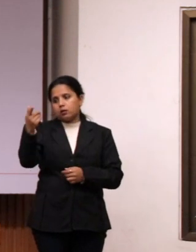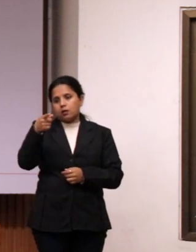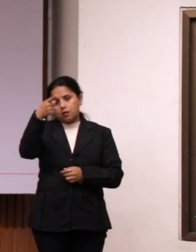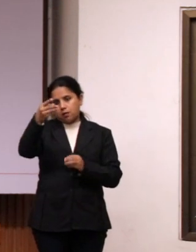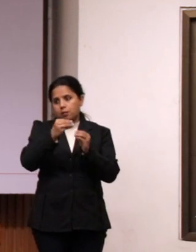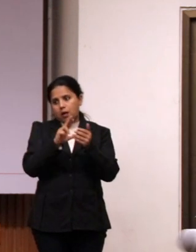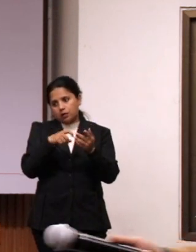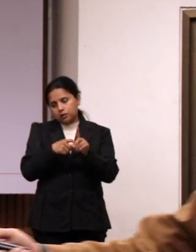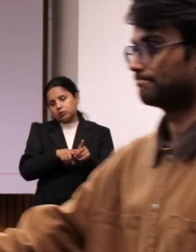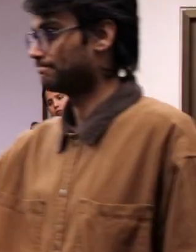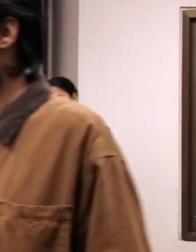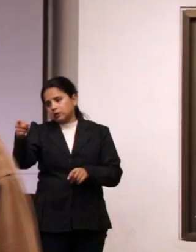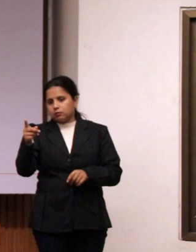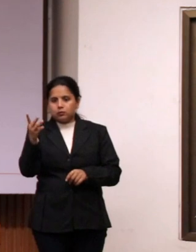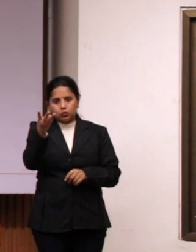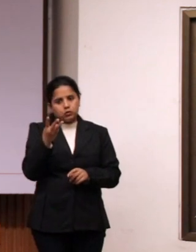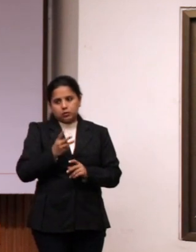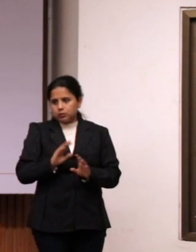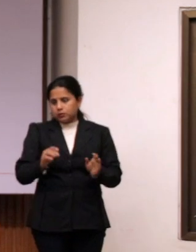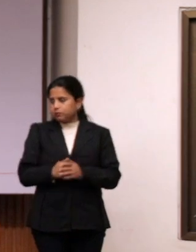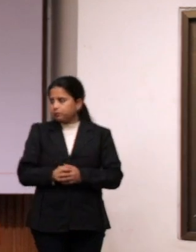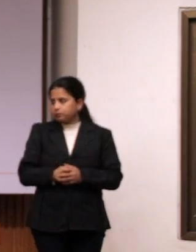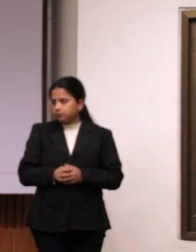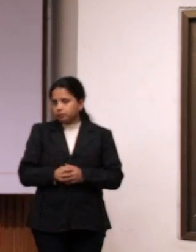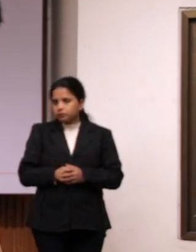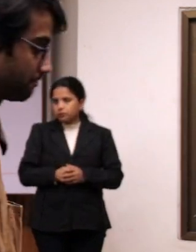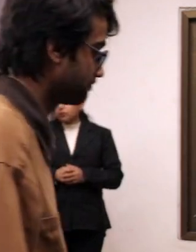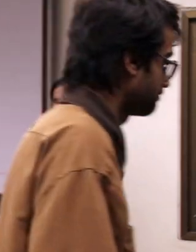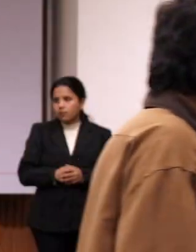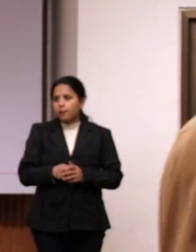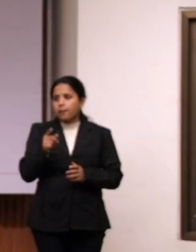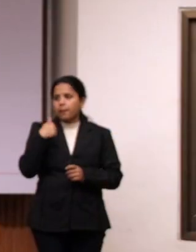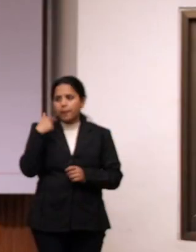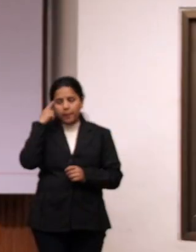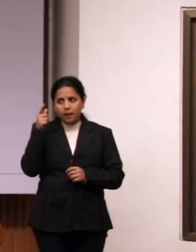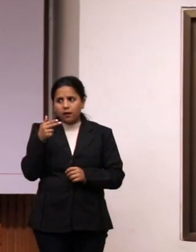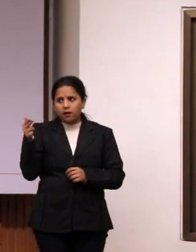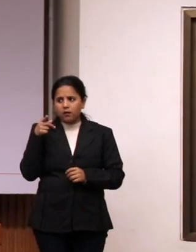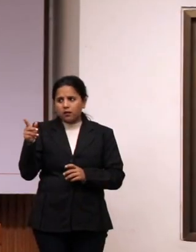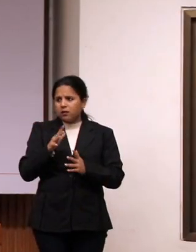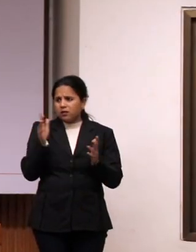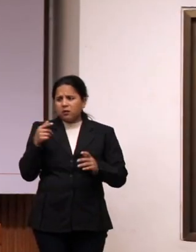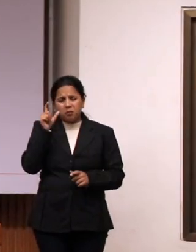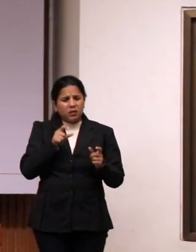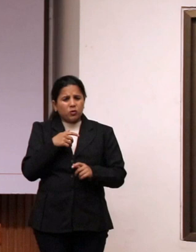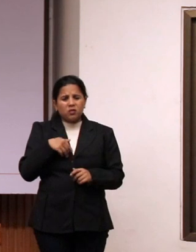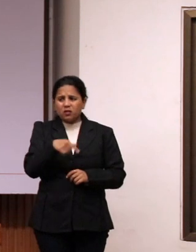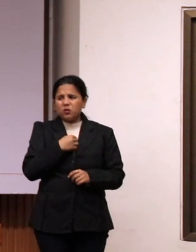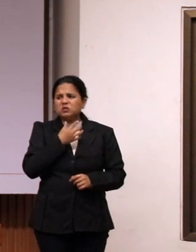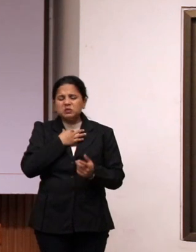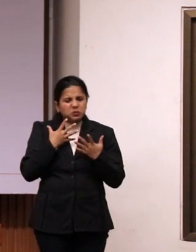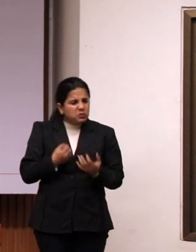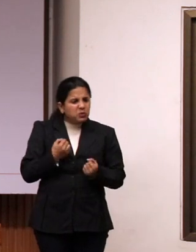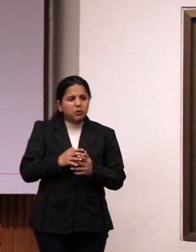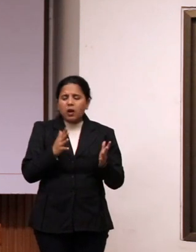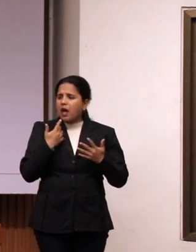Banerjee, and then we will wrap up the session of this. You know, humans are very greedy. Whatever they do,